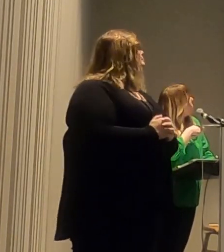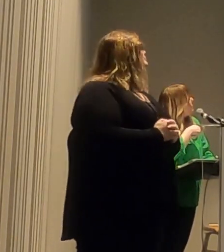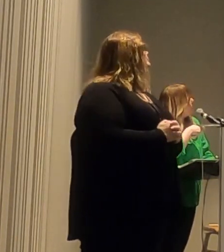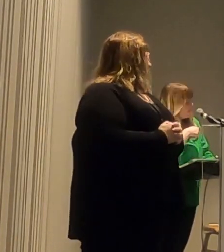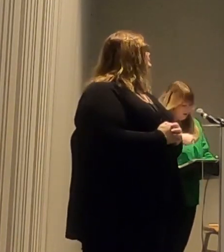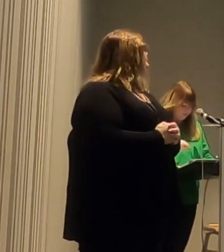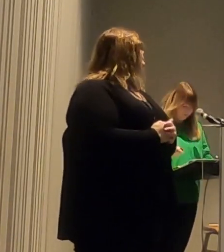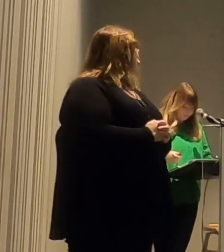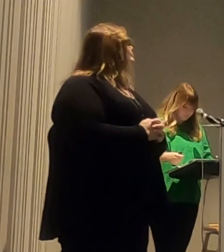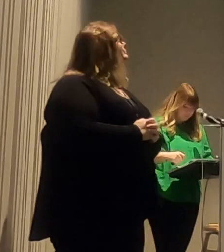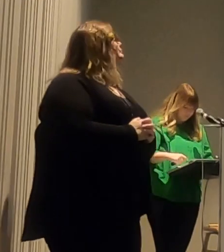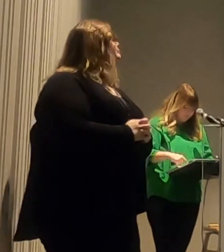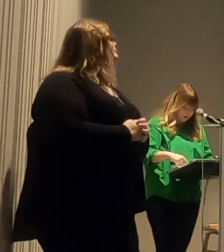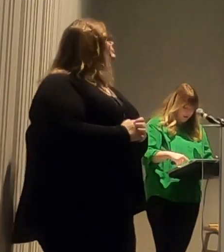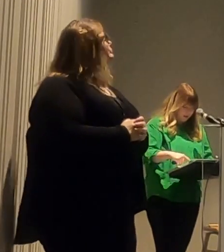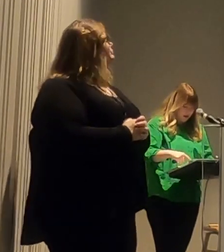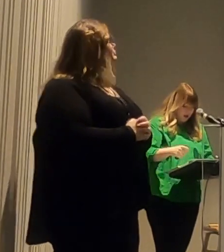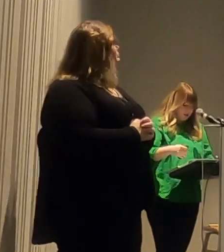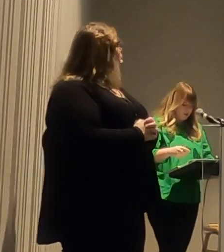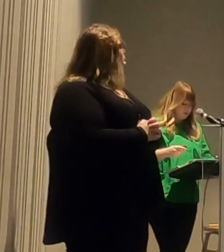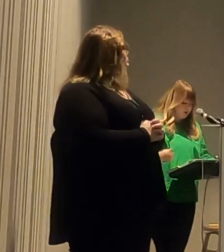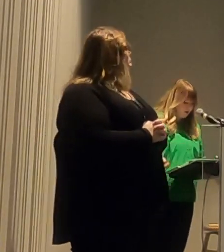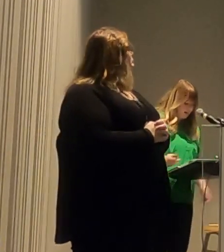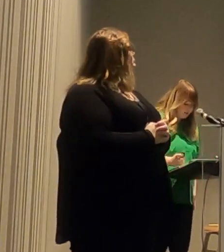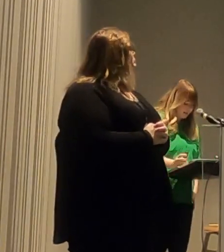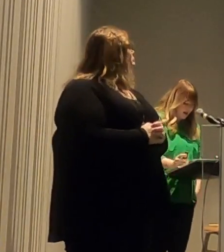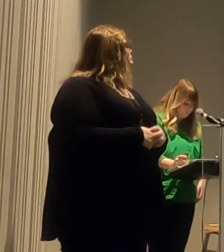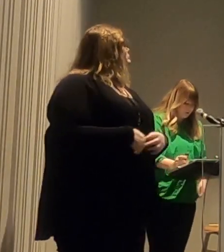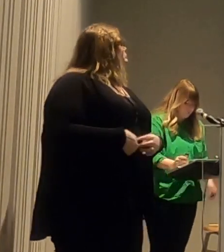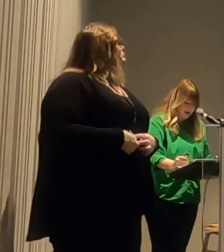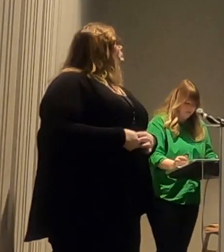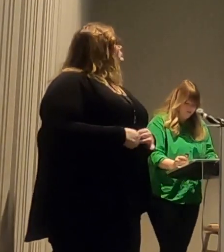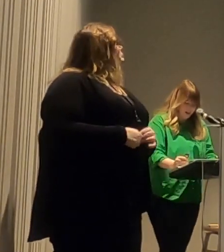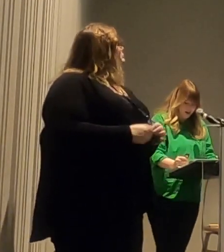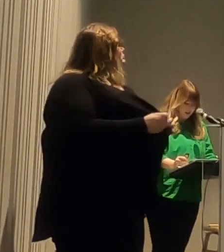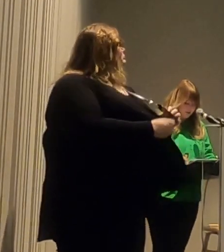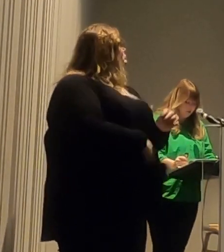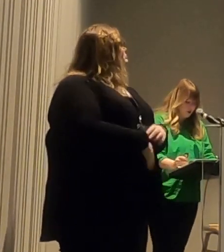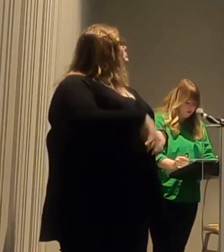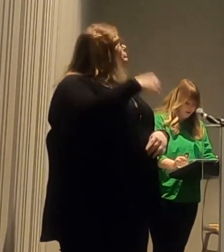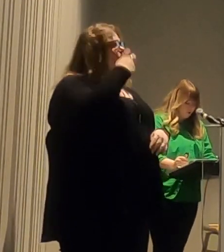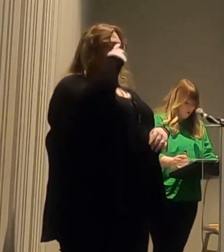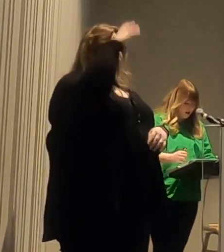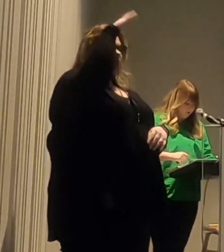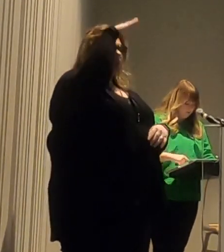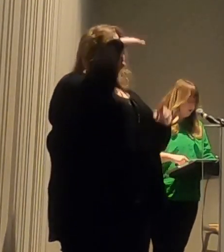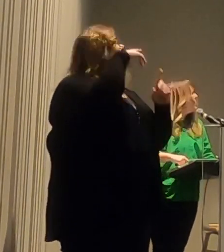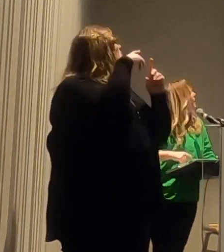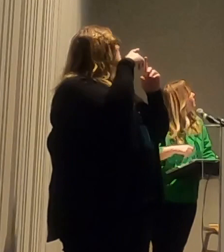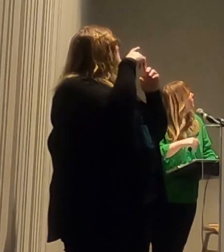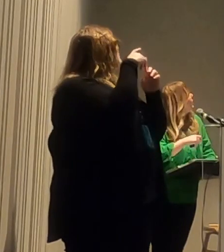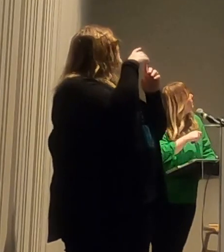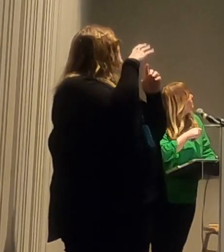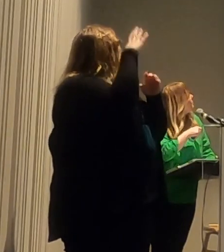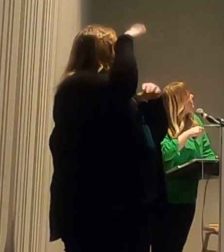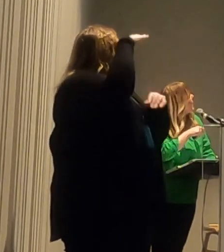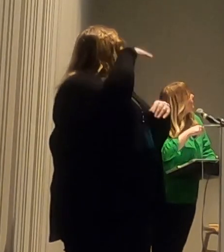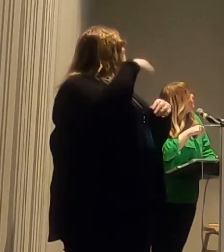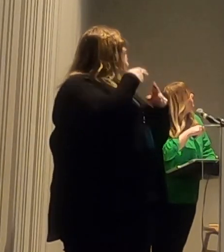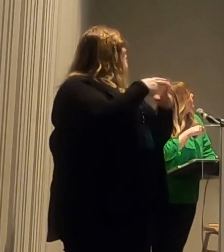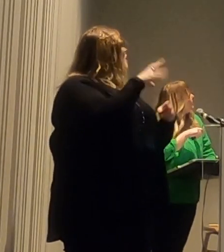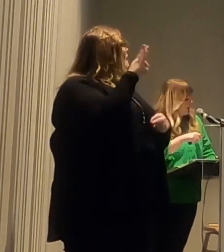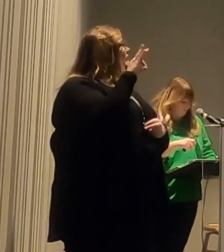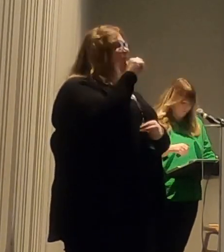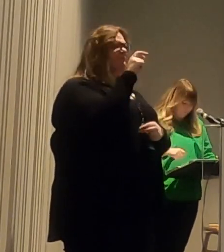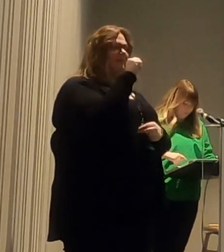that one will be right there. So starting at the top, we have the fan of Zhongli Quan, located near the